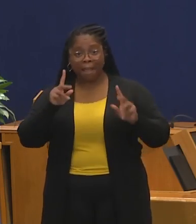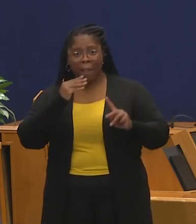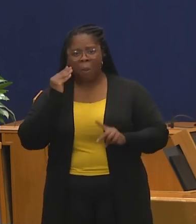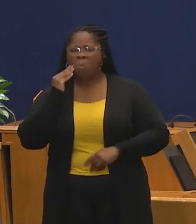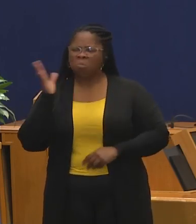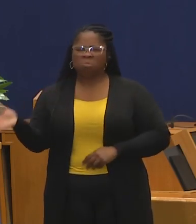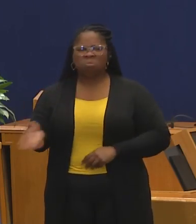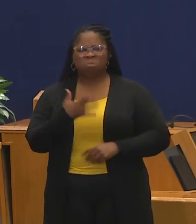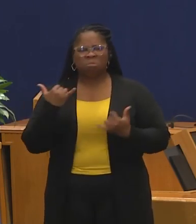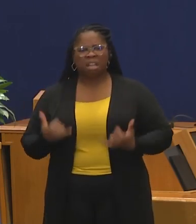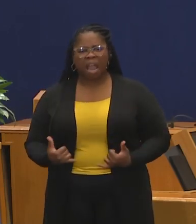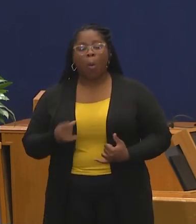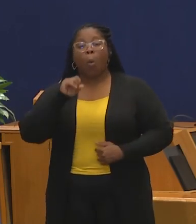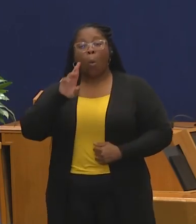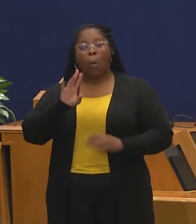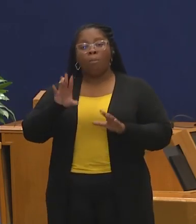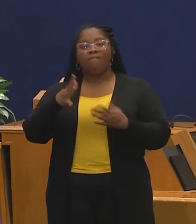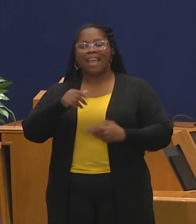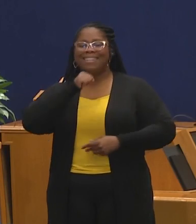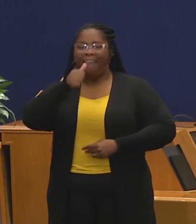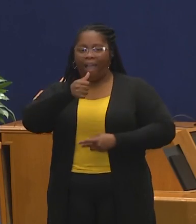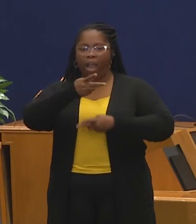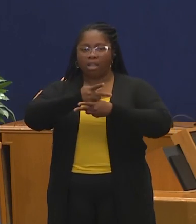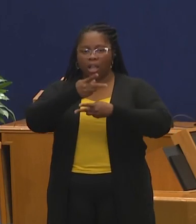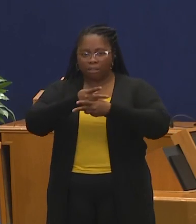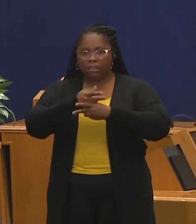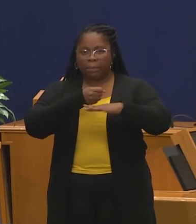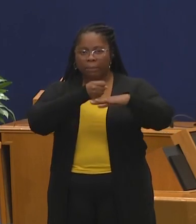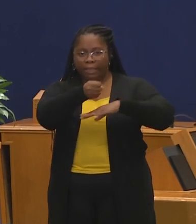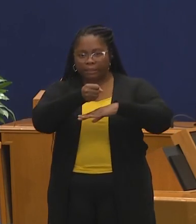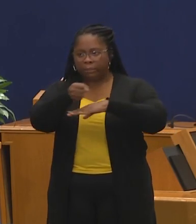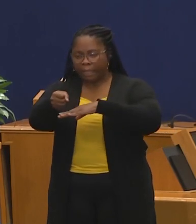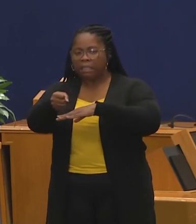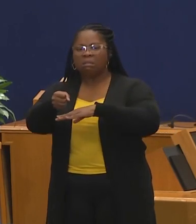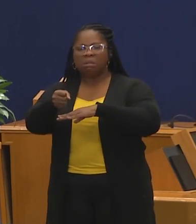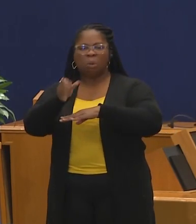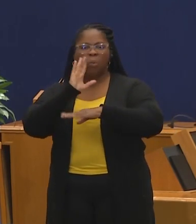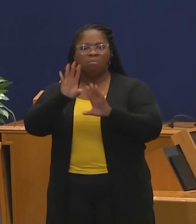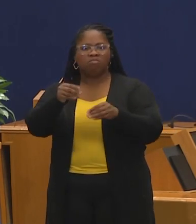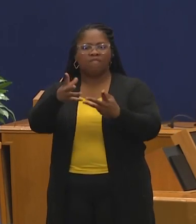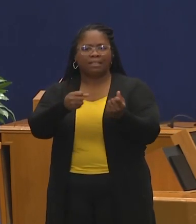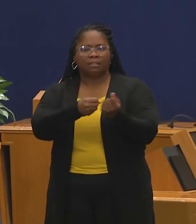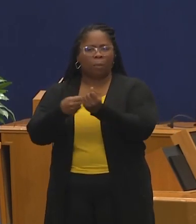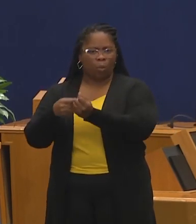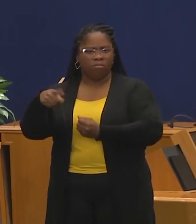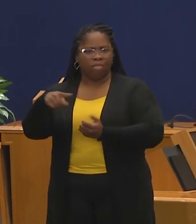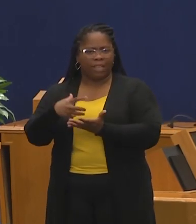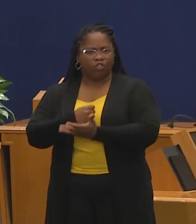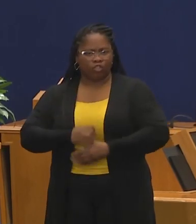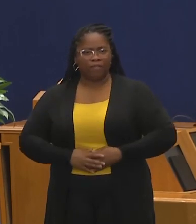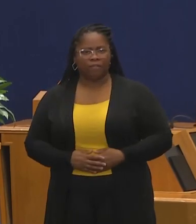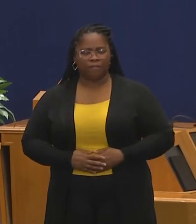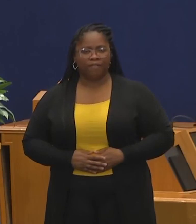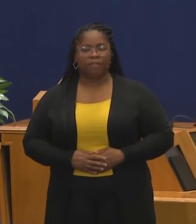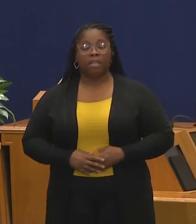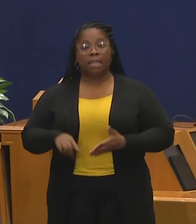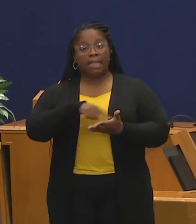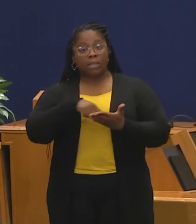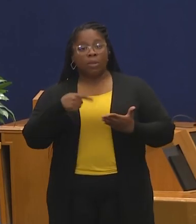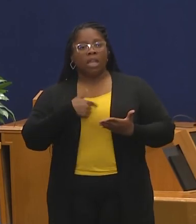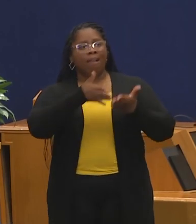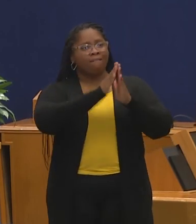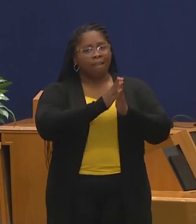provided non-custody placements where they can receive the needed support that they deserve. This week, I have asked our county